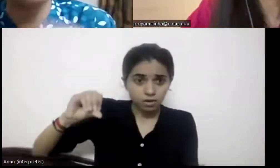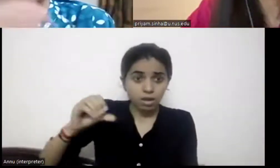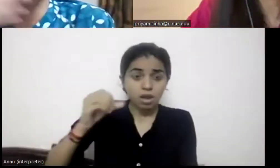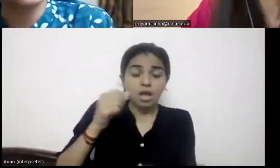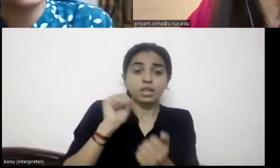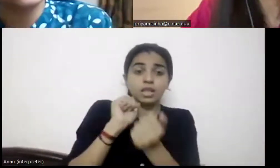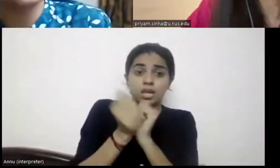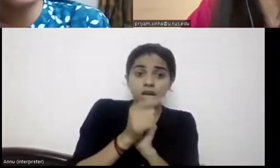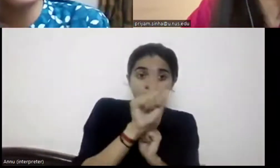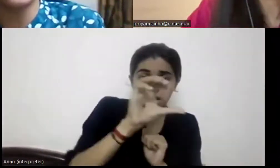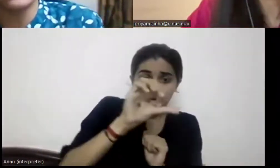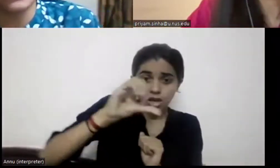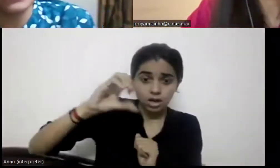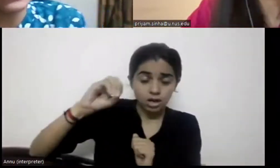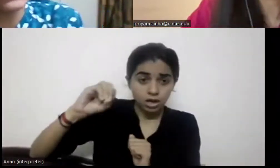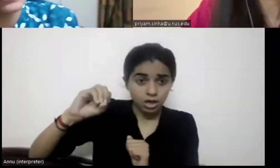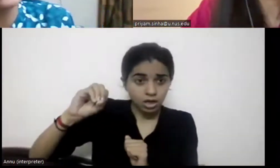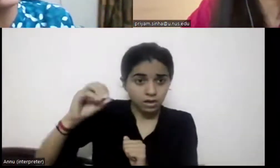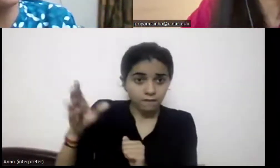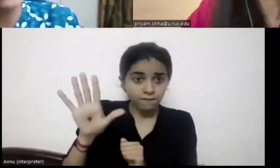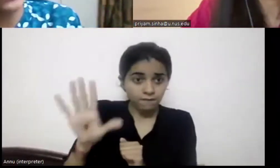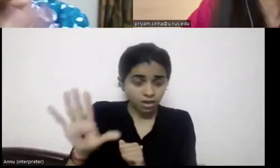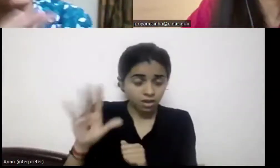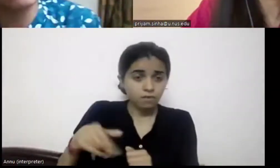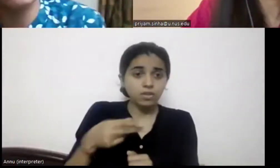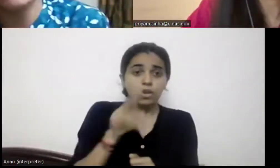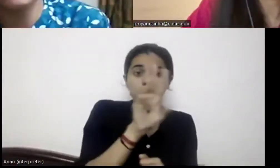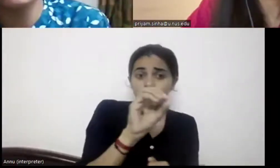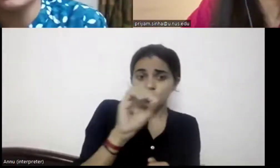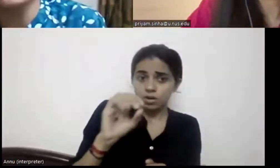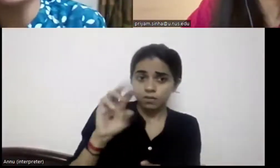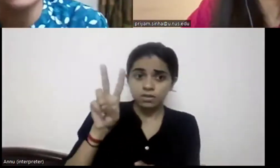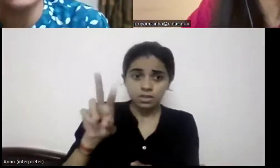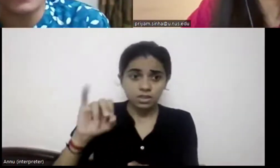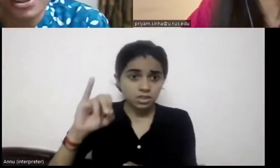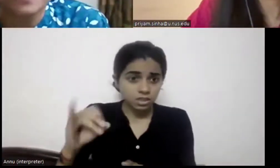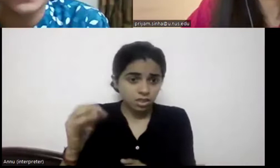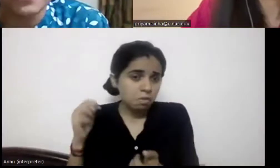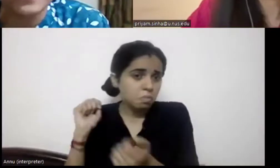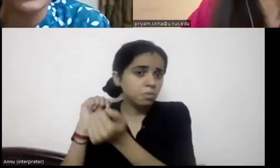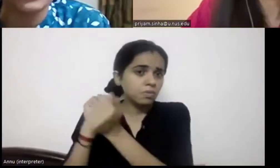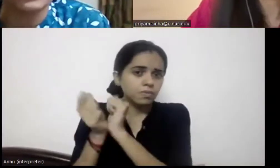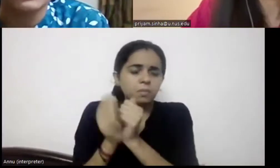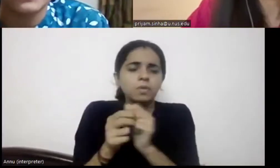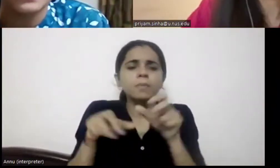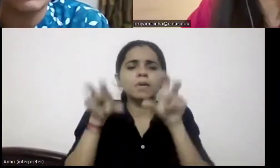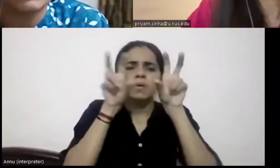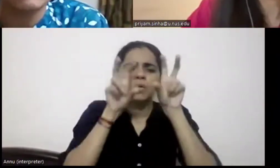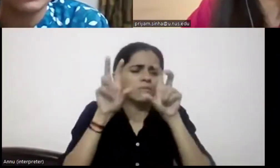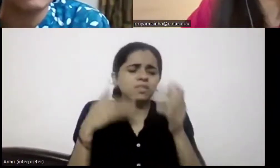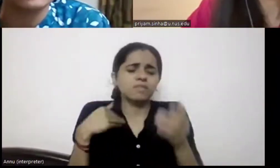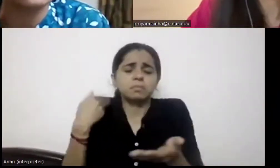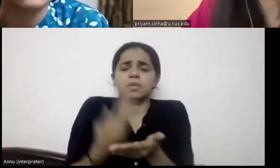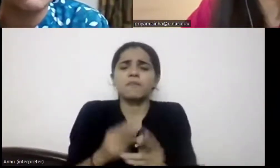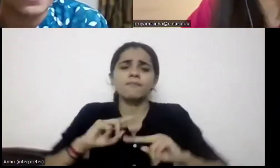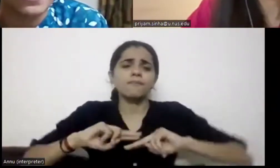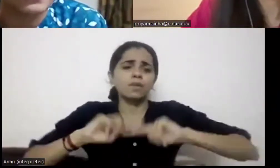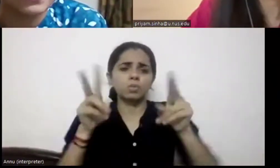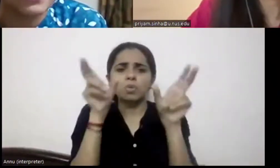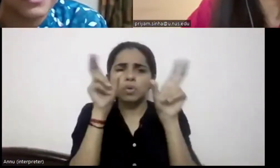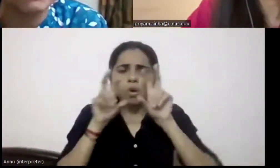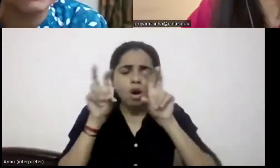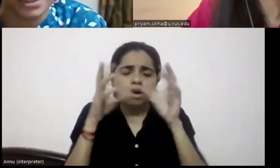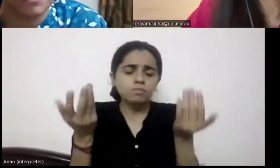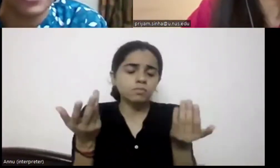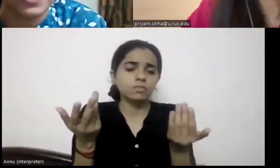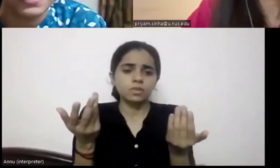95, then 2006, but nothing like that had. I could not observe that the way it could